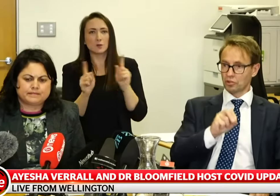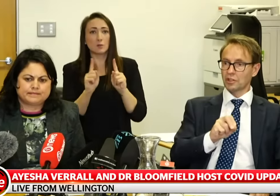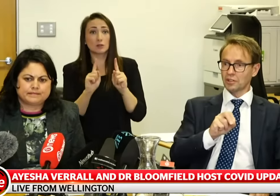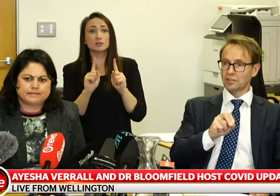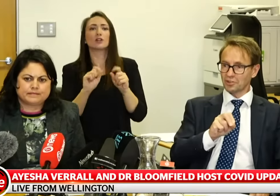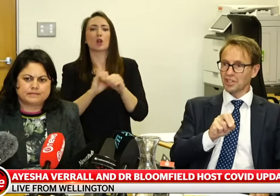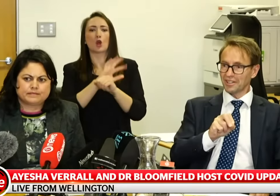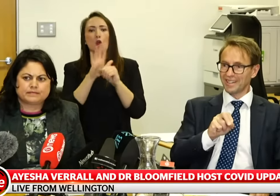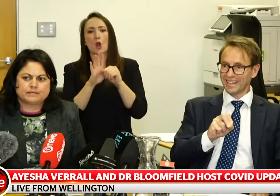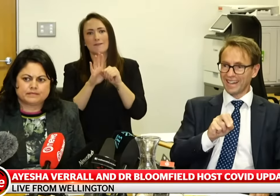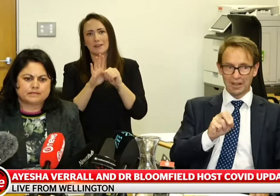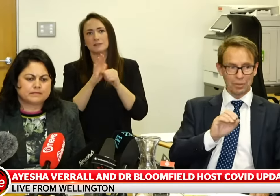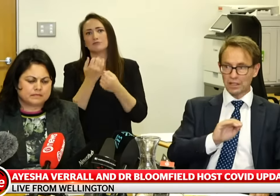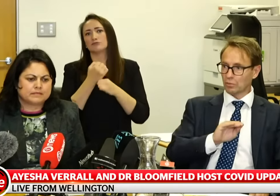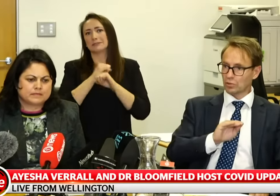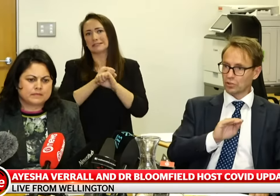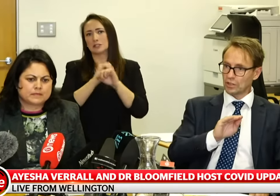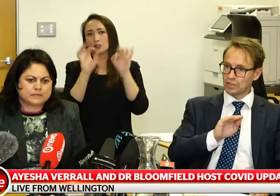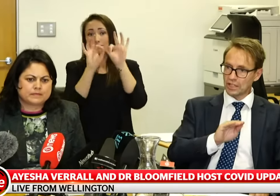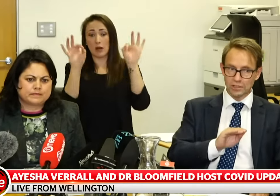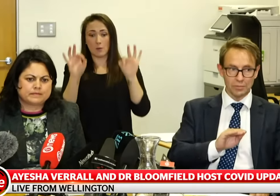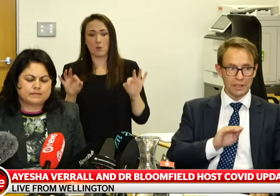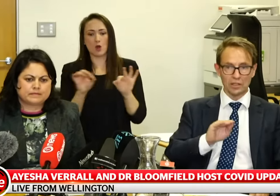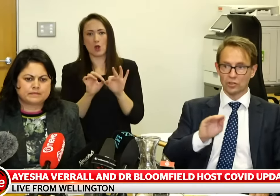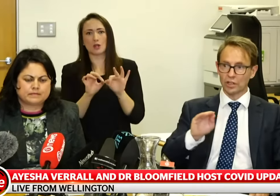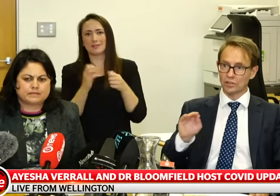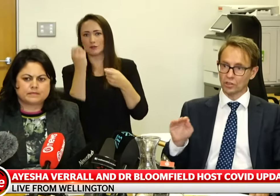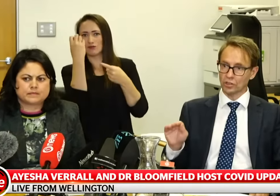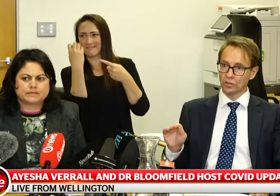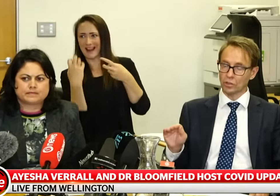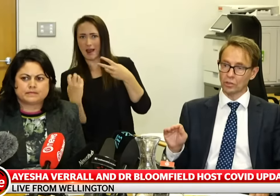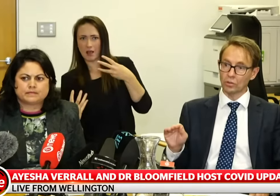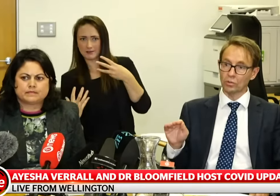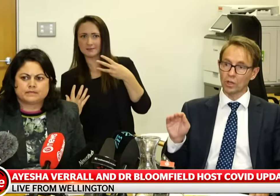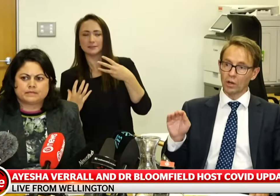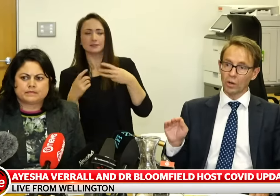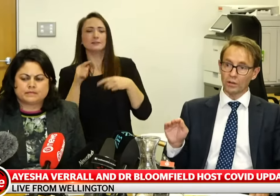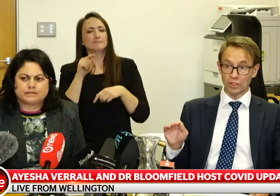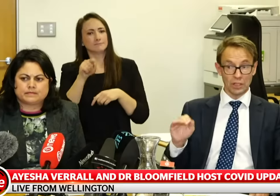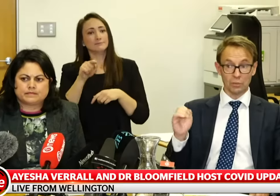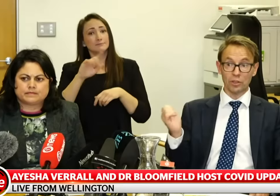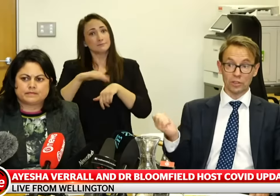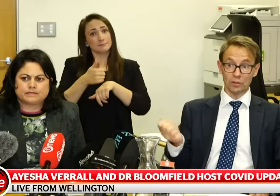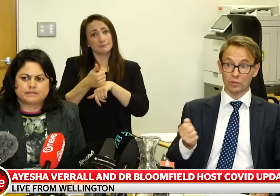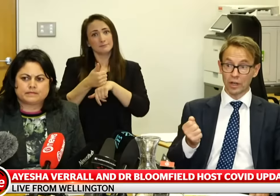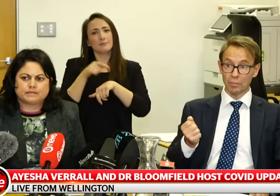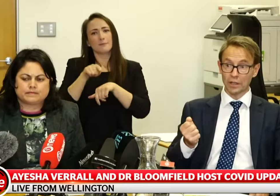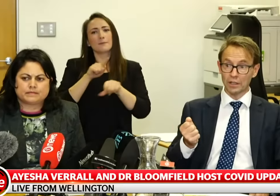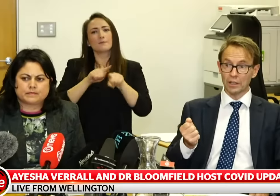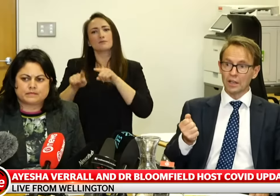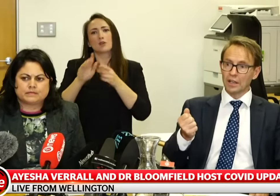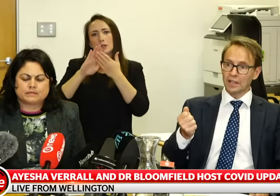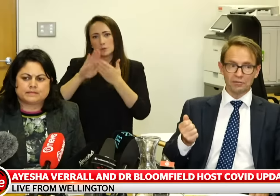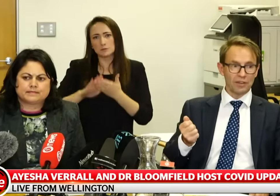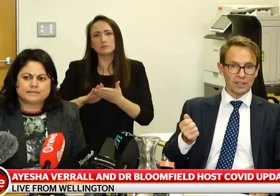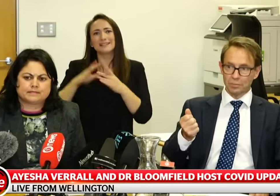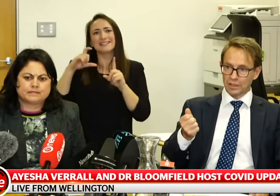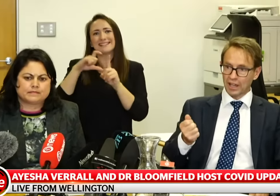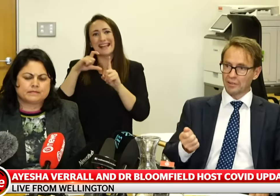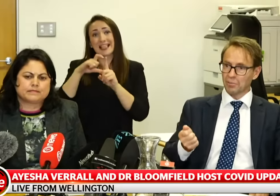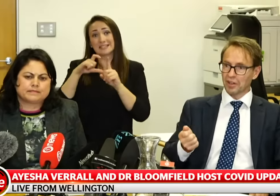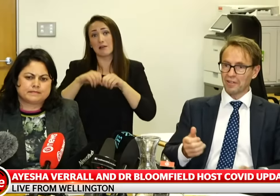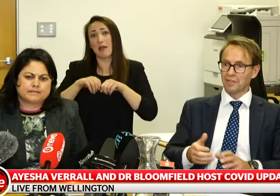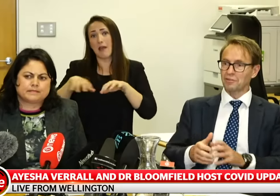we were still in a Delta outbreak. It was intended to be our transition to a new way of dealing with a Delta outbreak. And in fact,